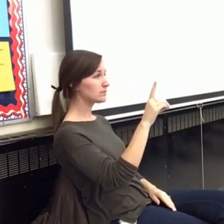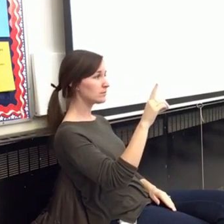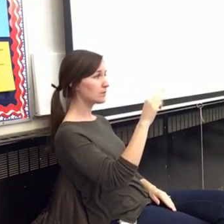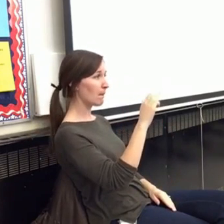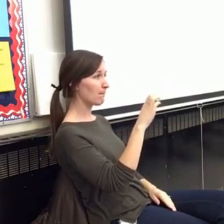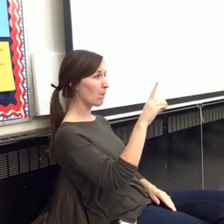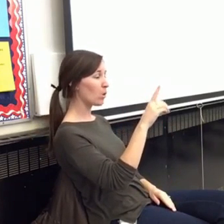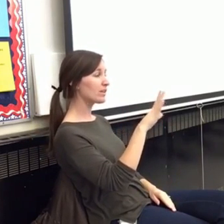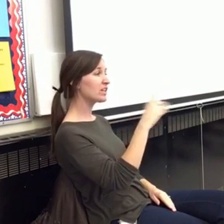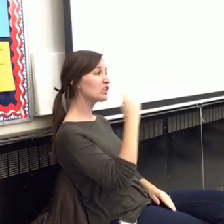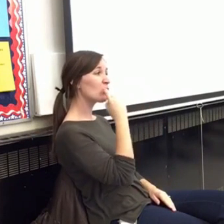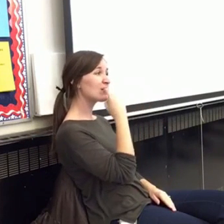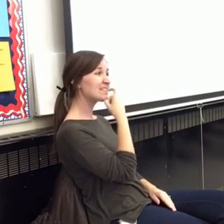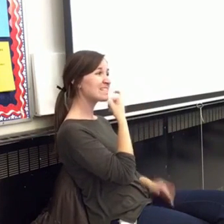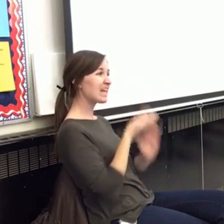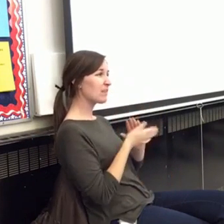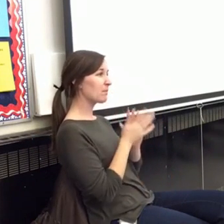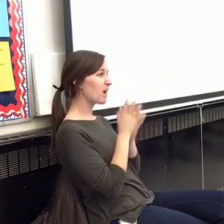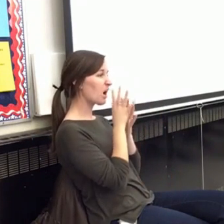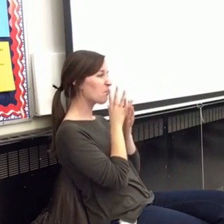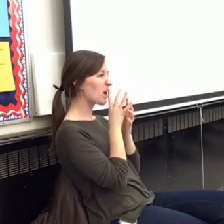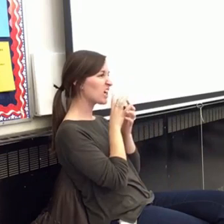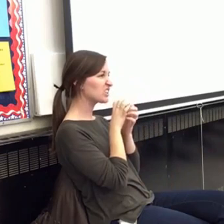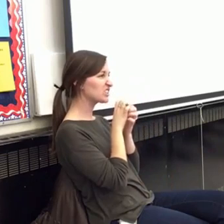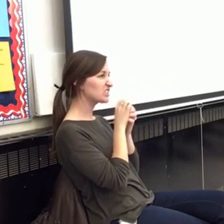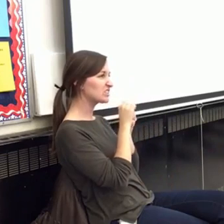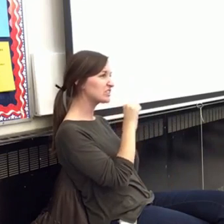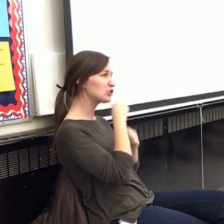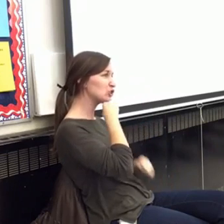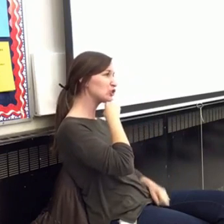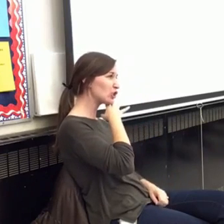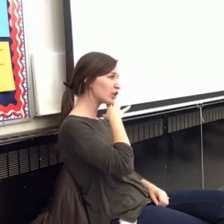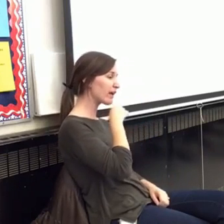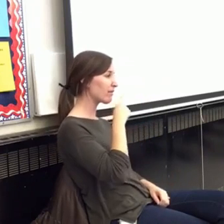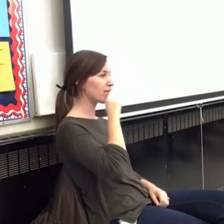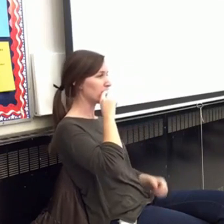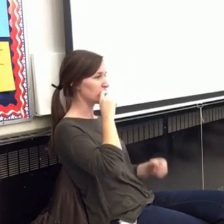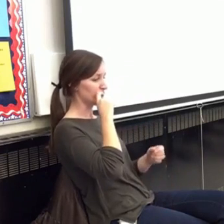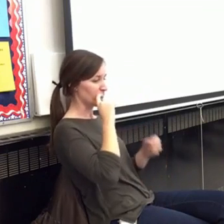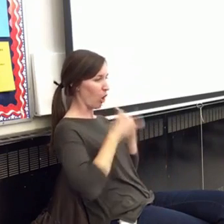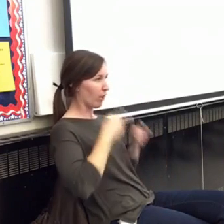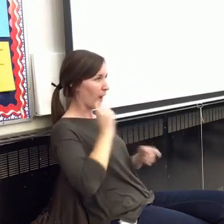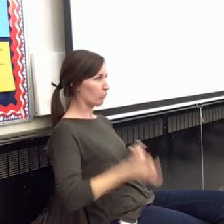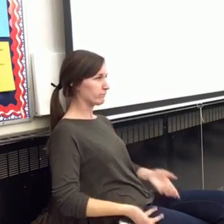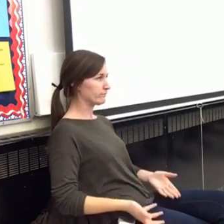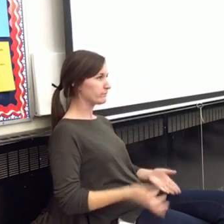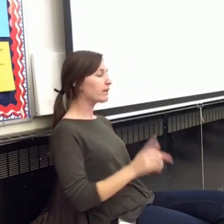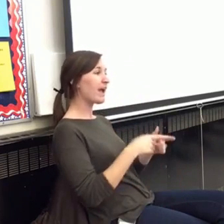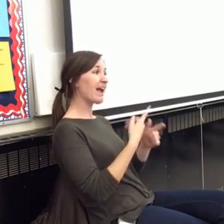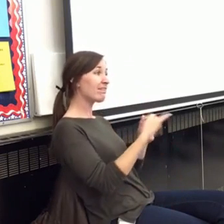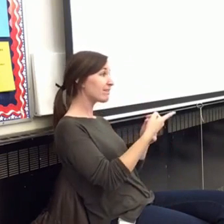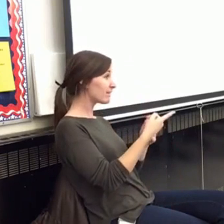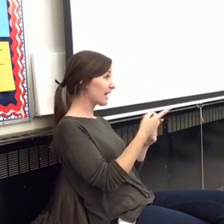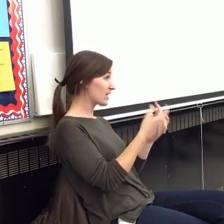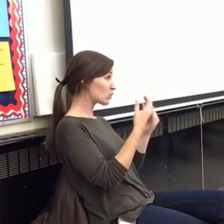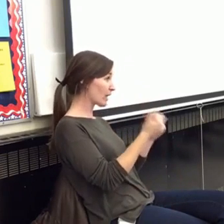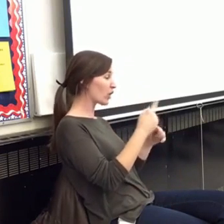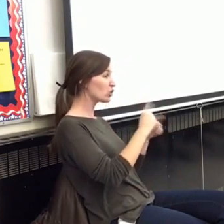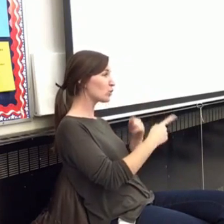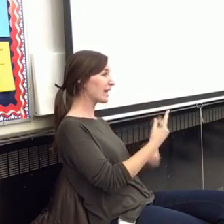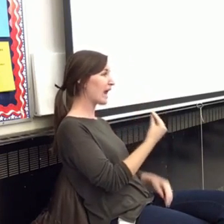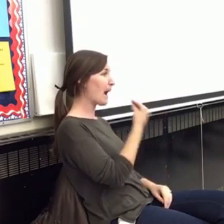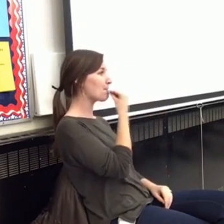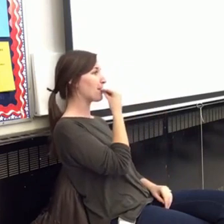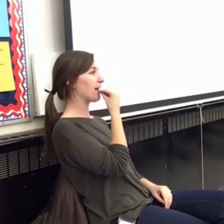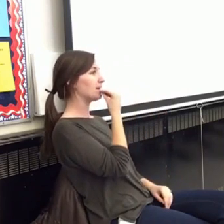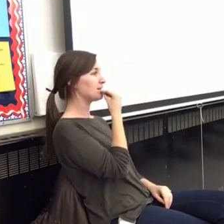your teeth get so worn out and dirty that they can fall out. And you can also have the inability to bite because even with your